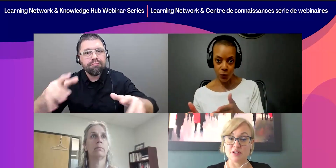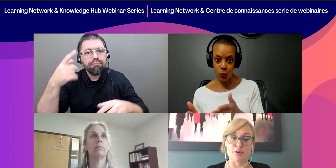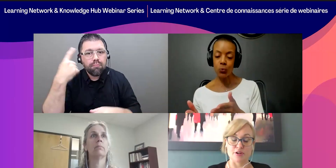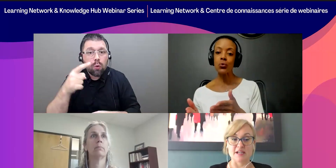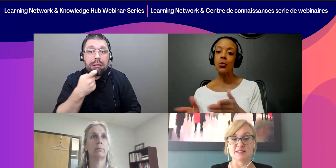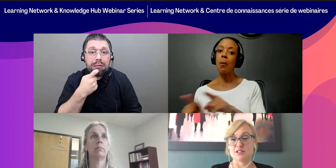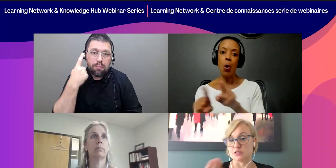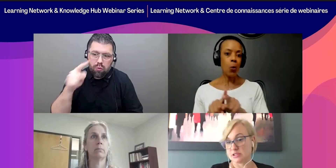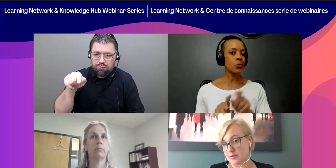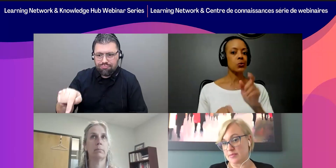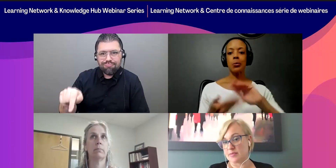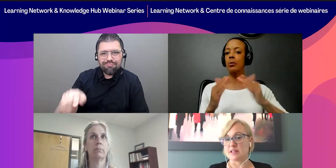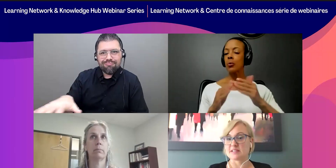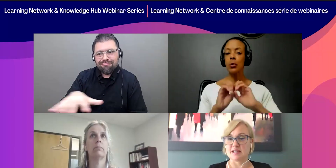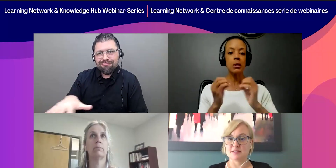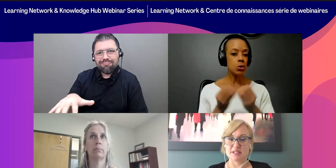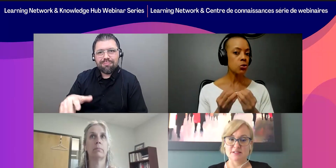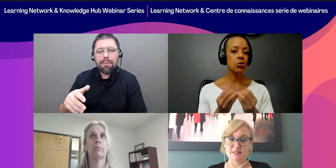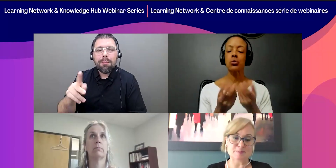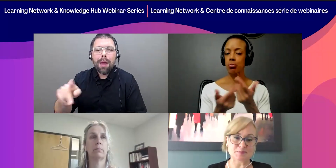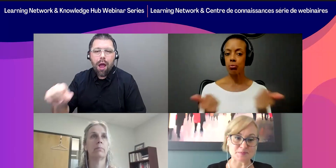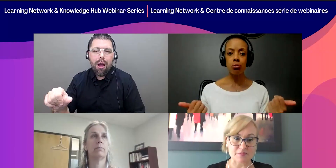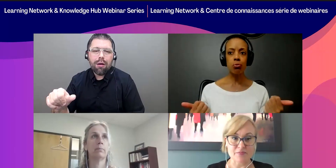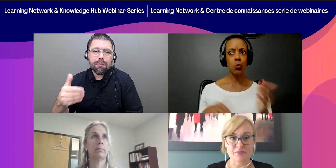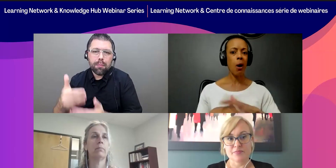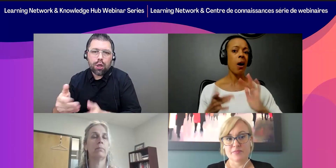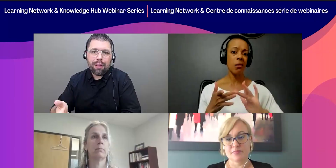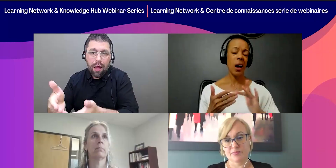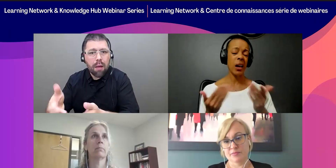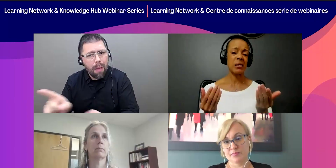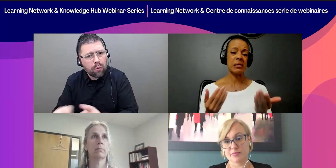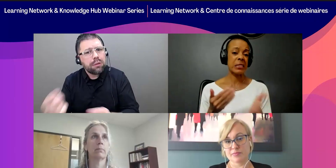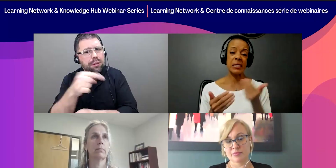in community organization. And next slide, please.